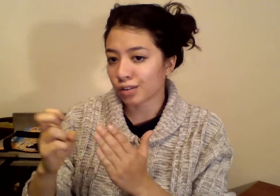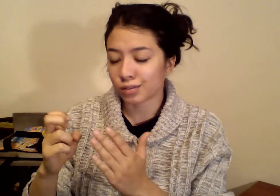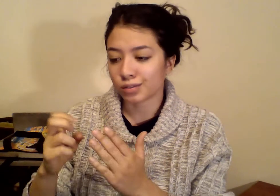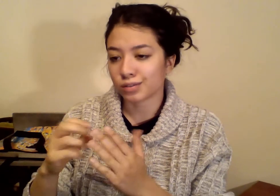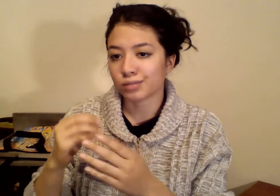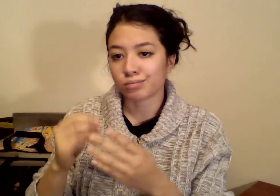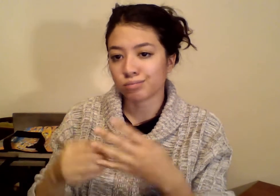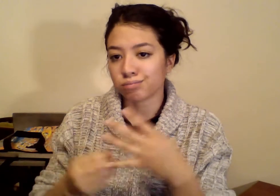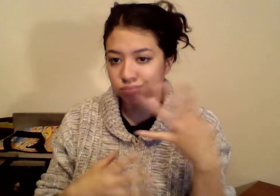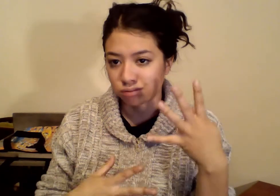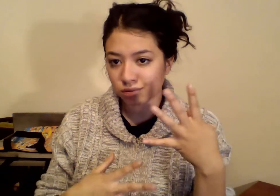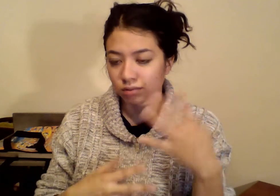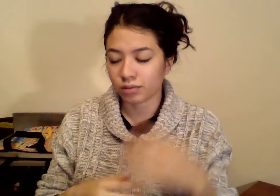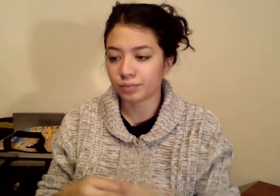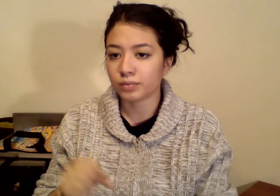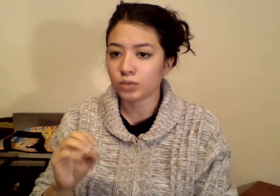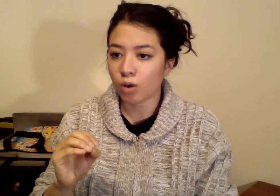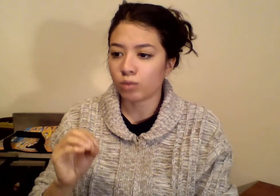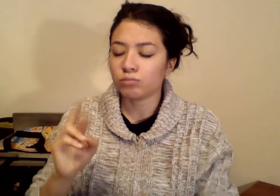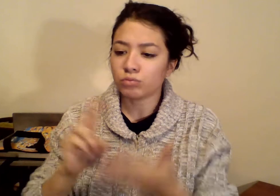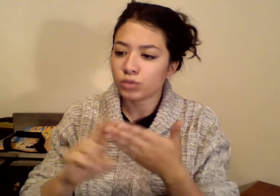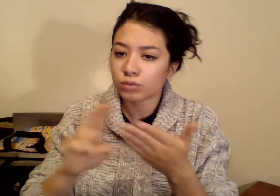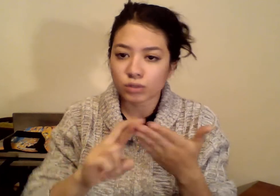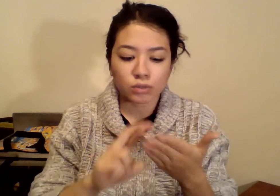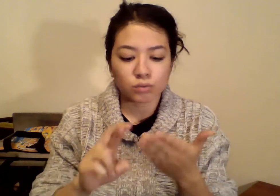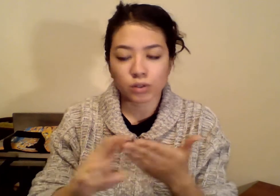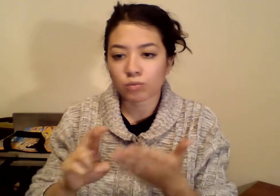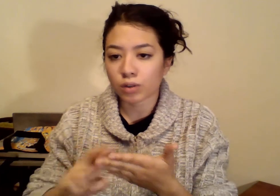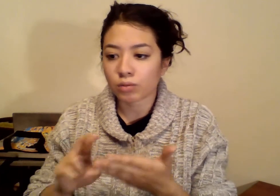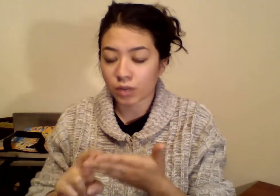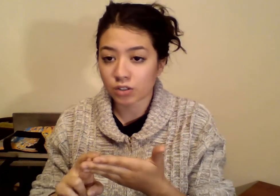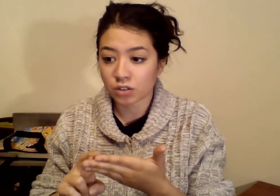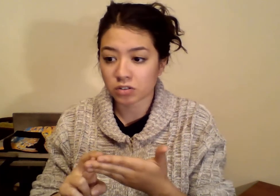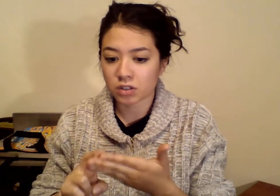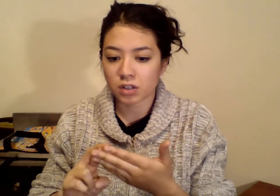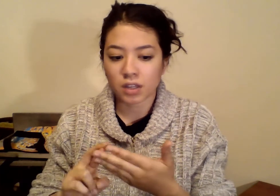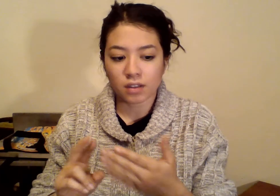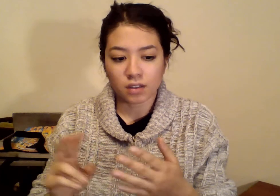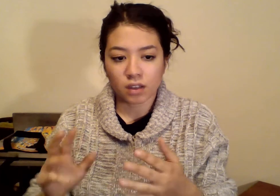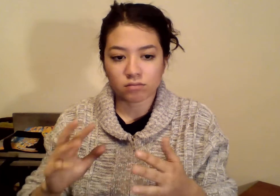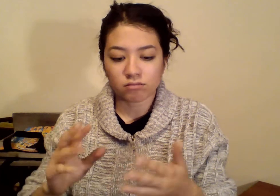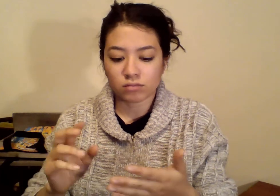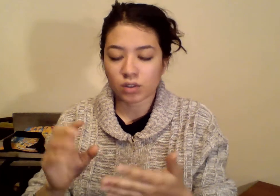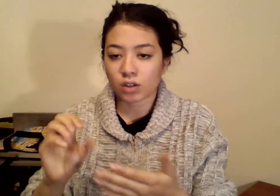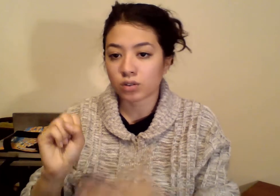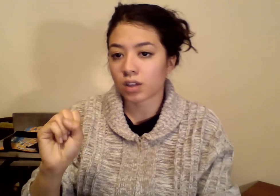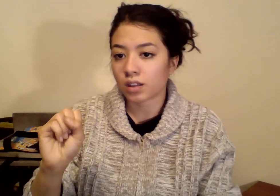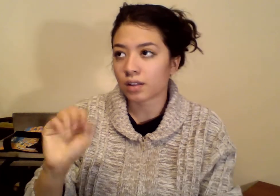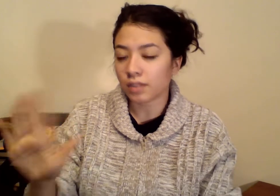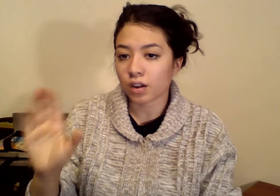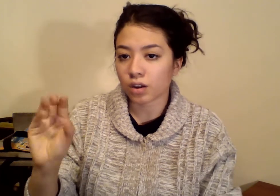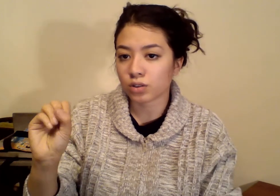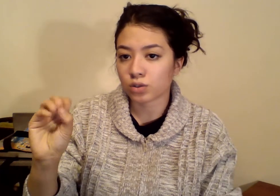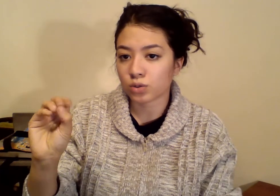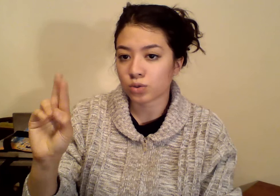their sources. So students usually come to class with an article that they've researched on the topic, and then I have all